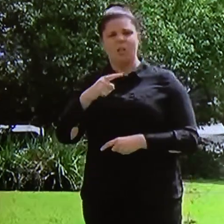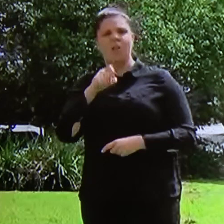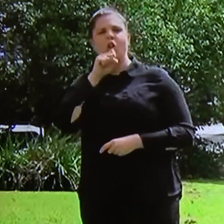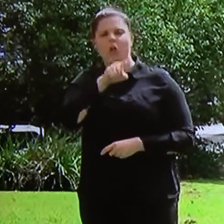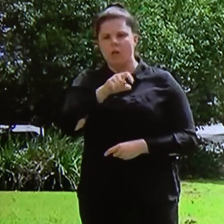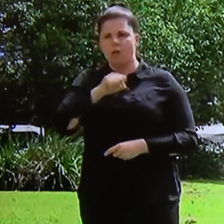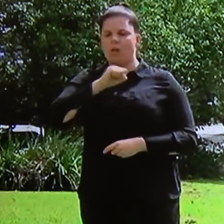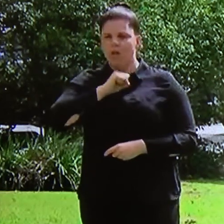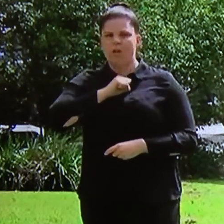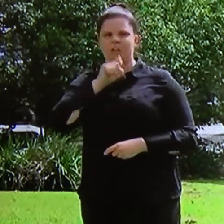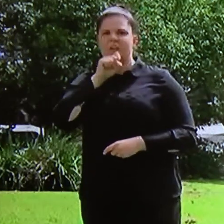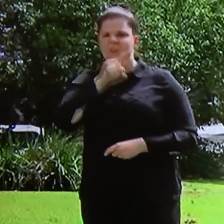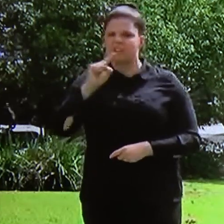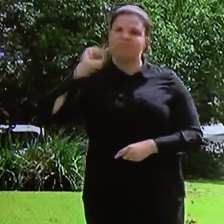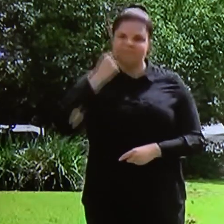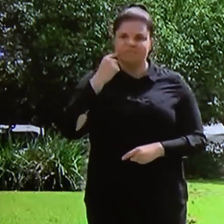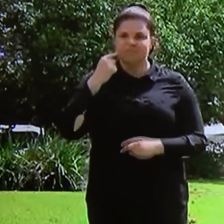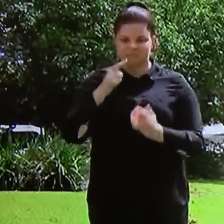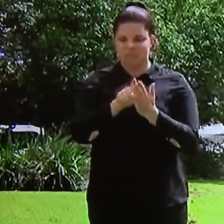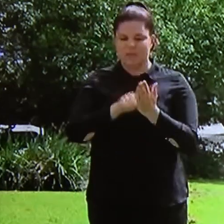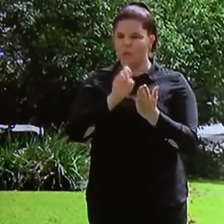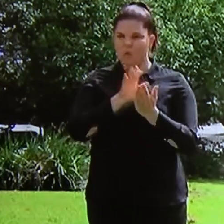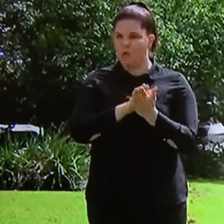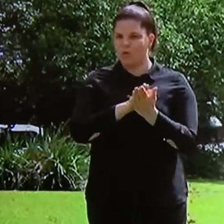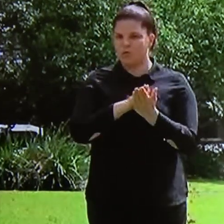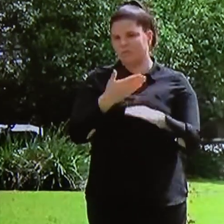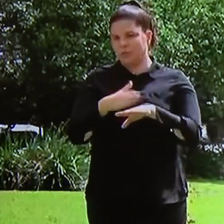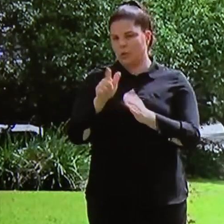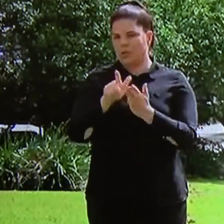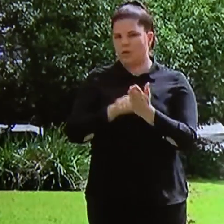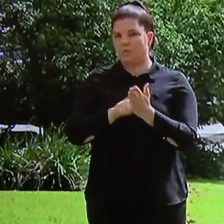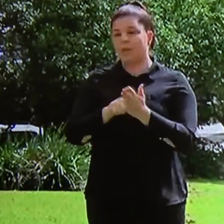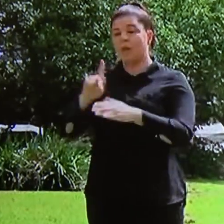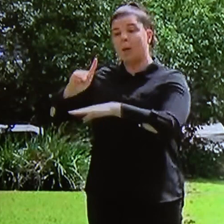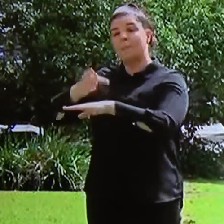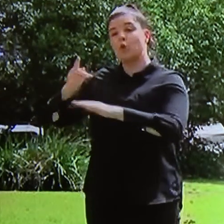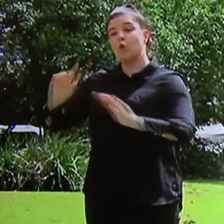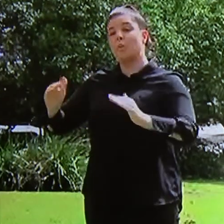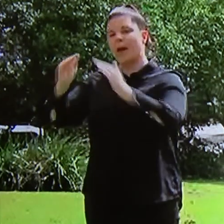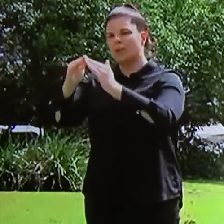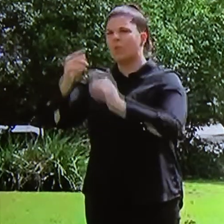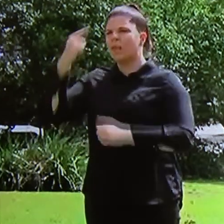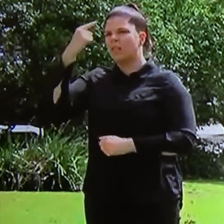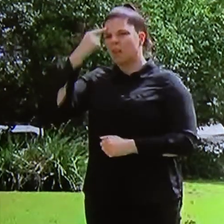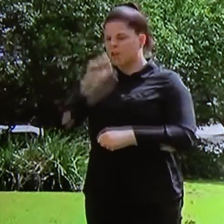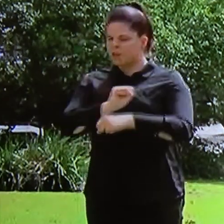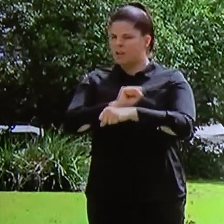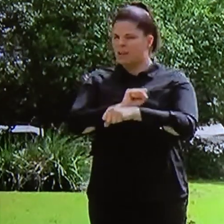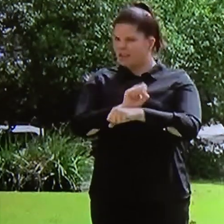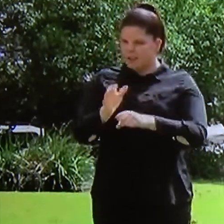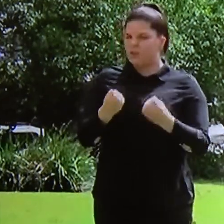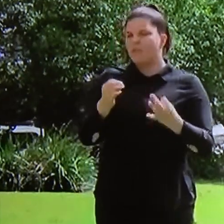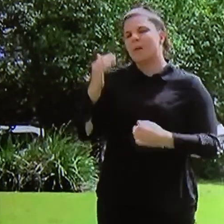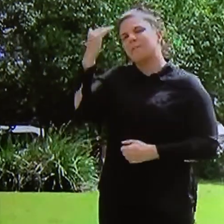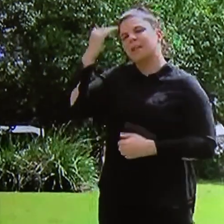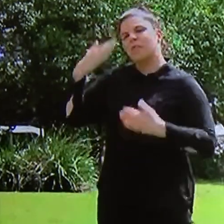only days old. There was an incident in the Blue Mountains which we think was not COVID related, it was a mental health episode, but in